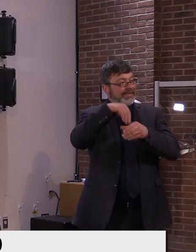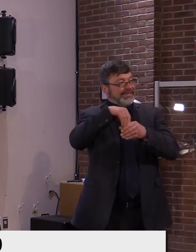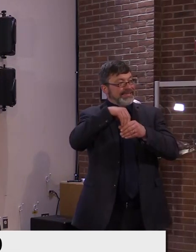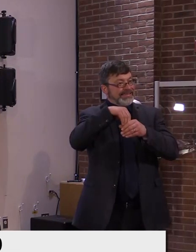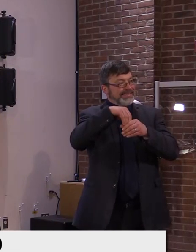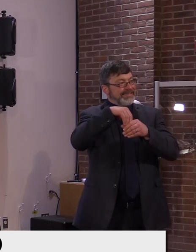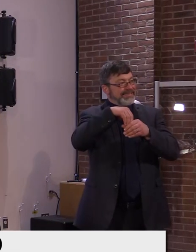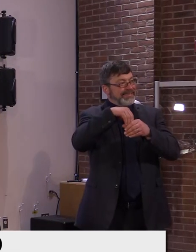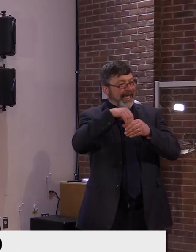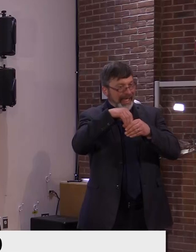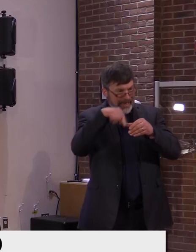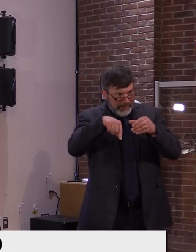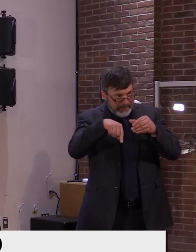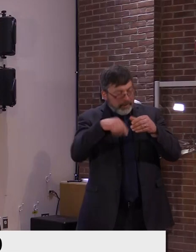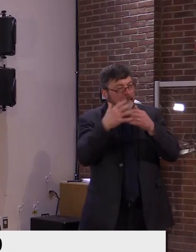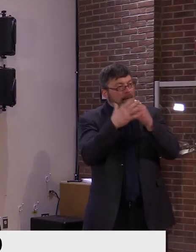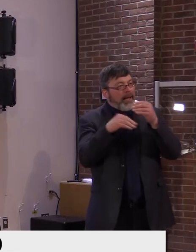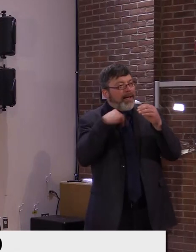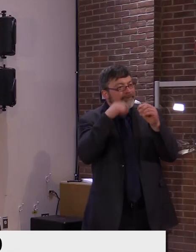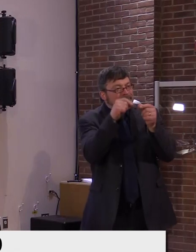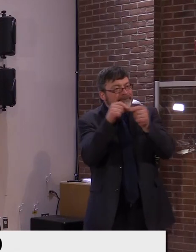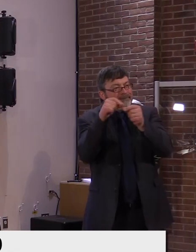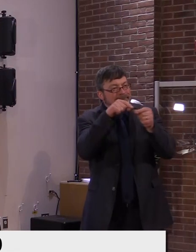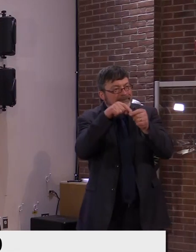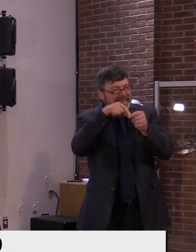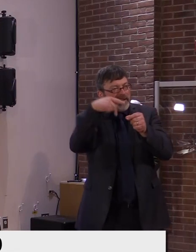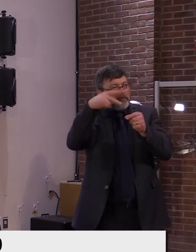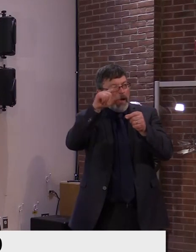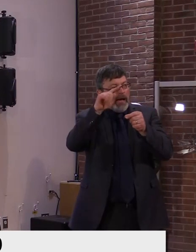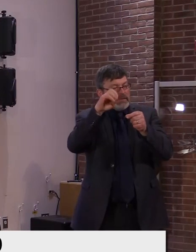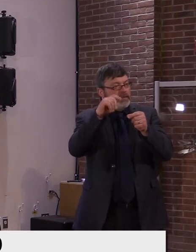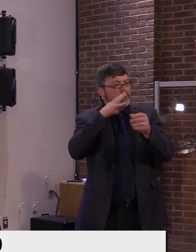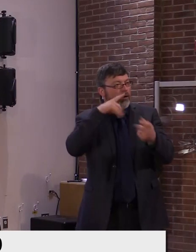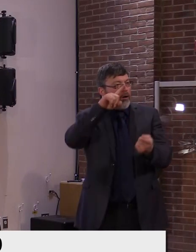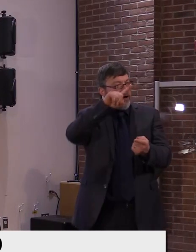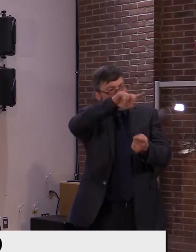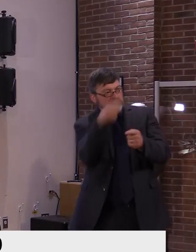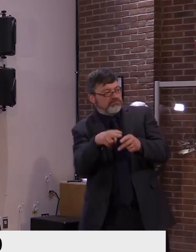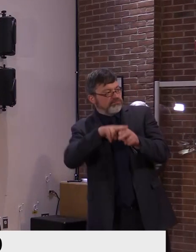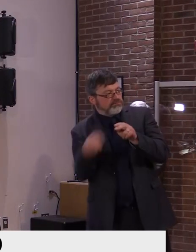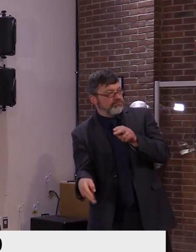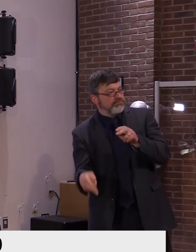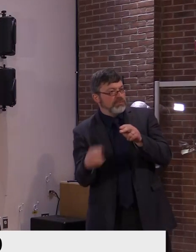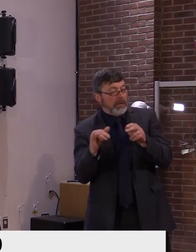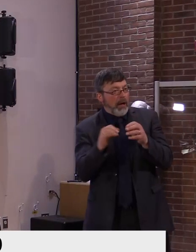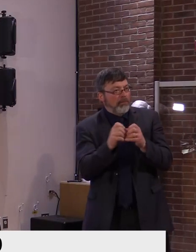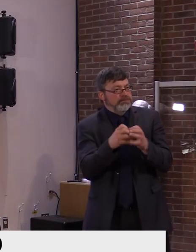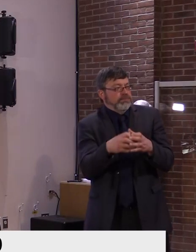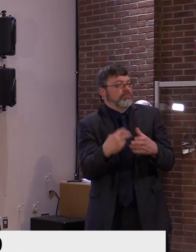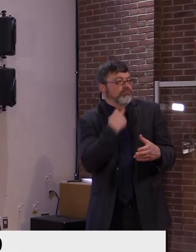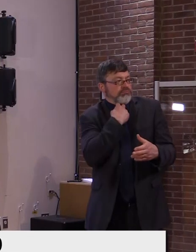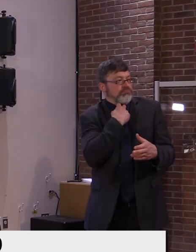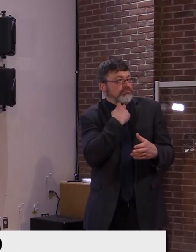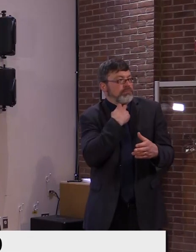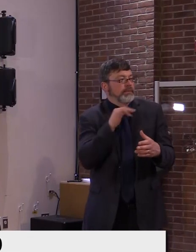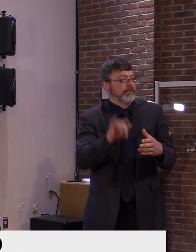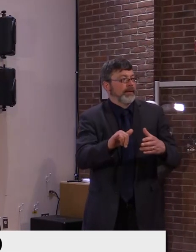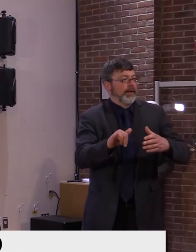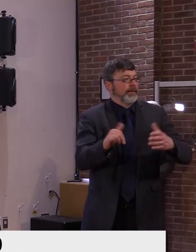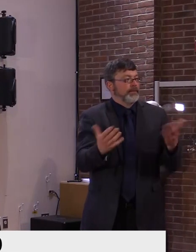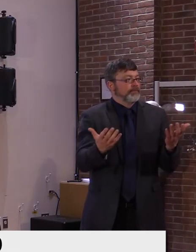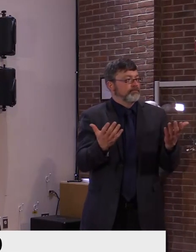and just the fact that 6 cases in over 6 million doses, so rounding out